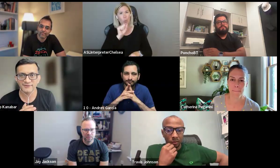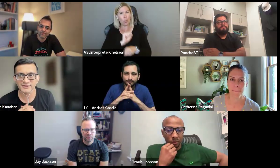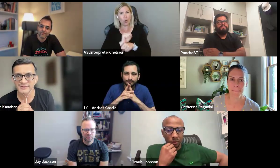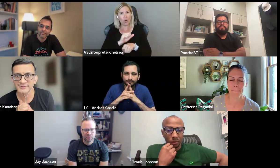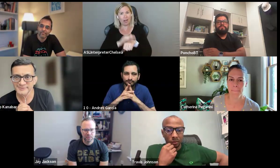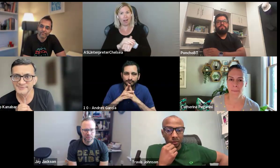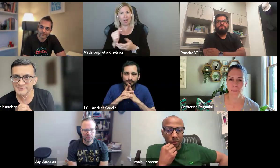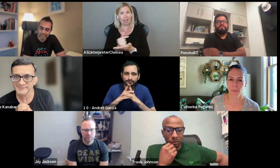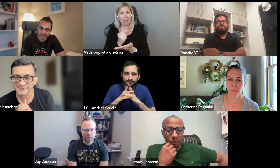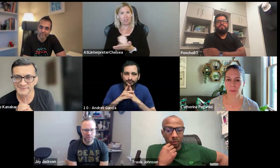have done.